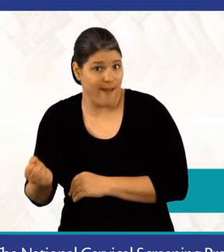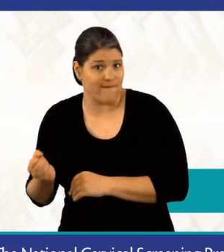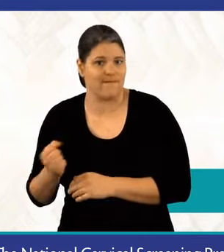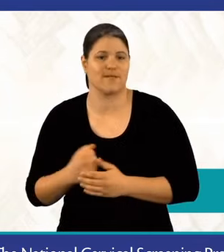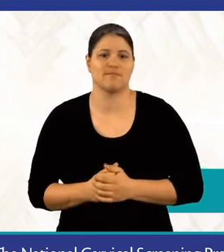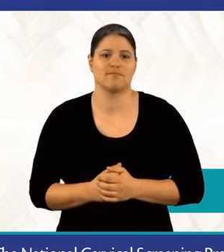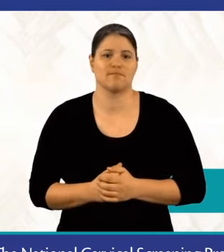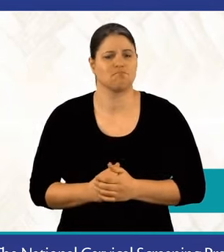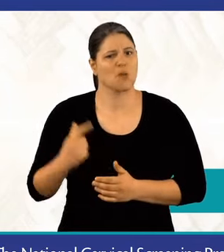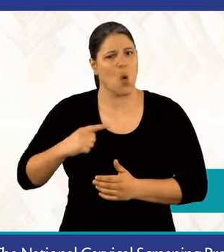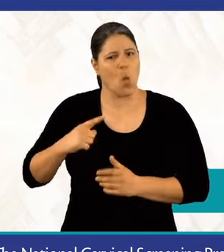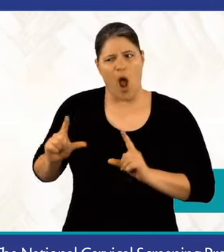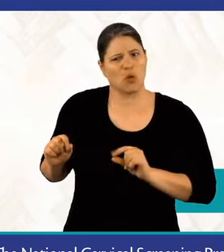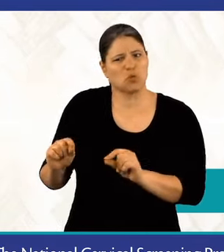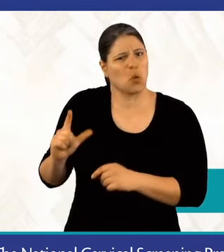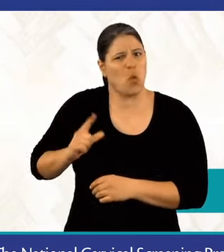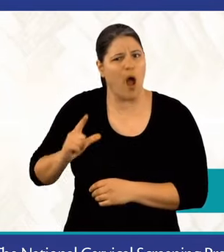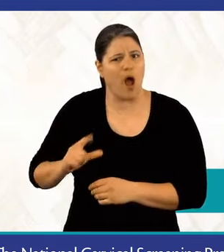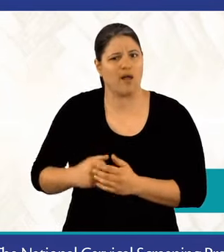the best possible screening and treatment.